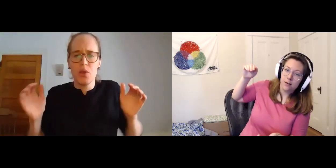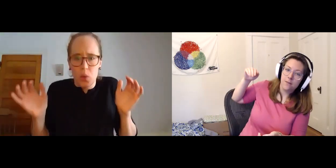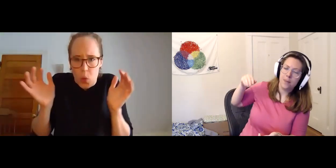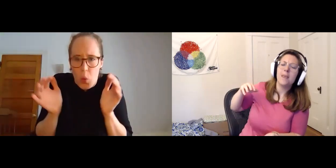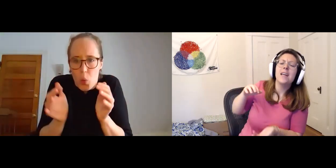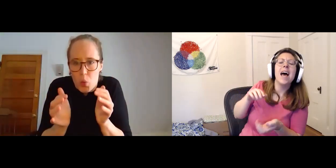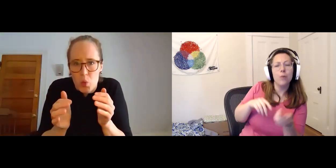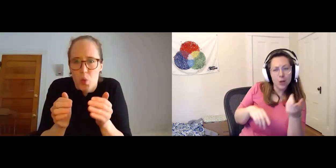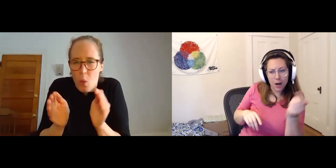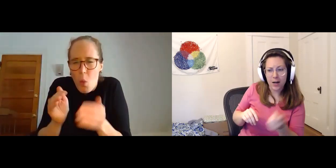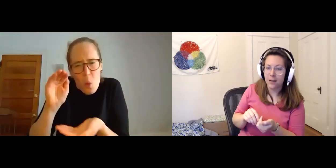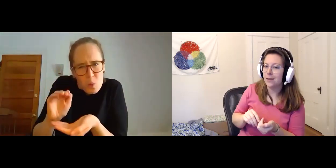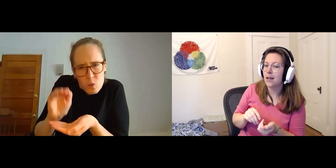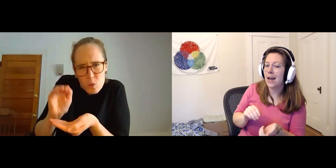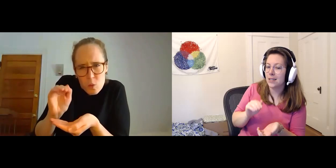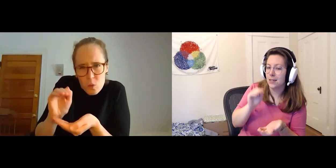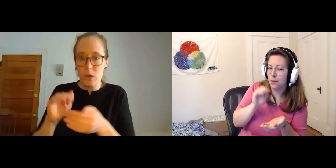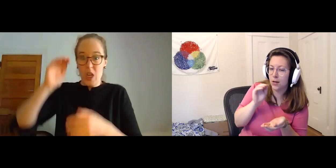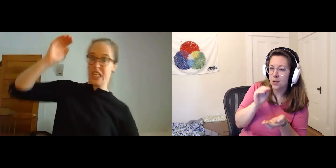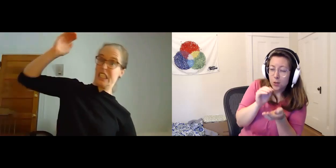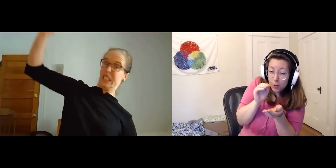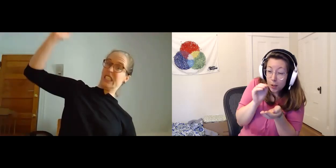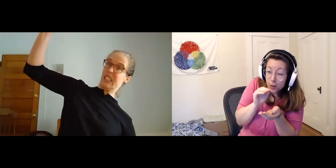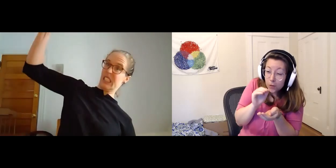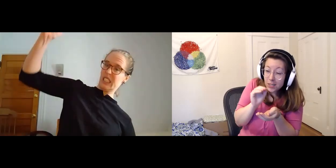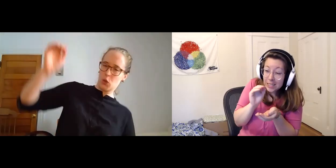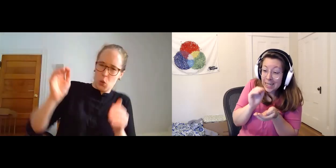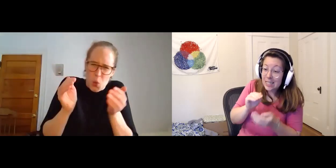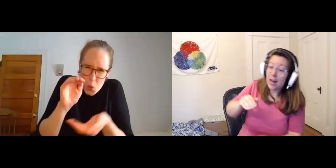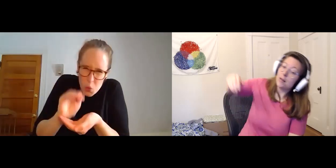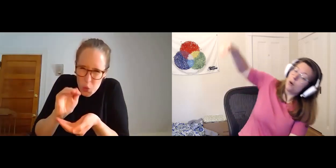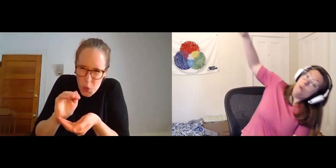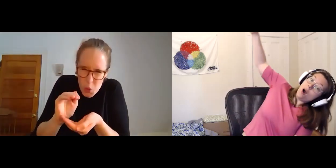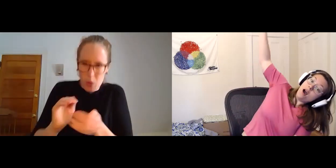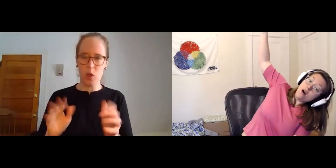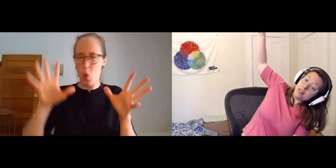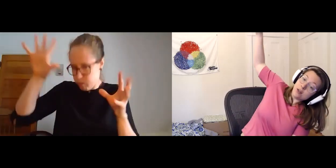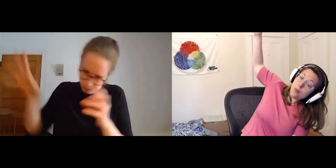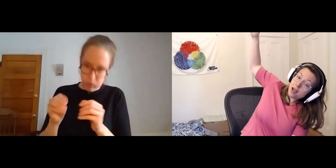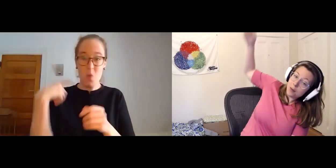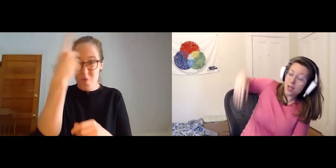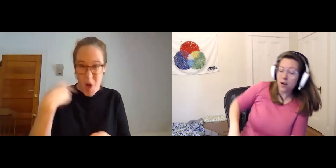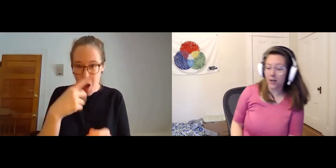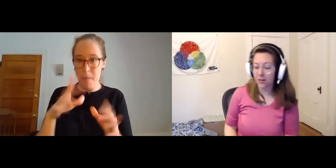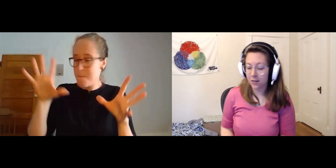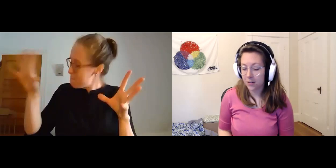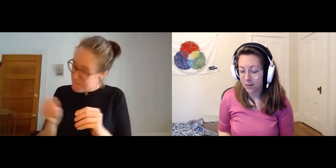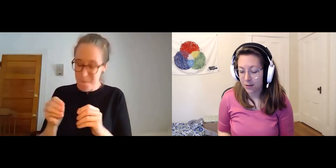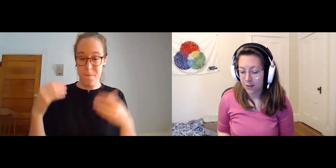body too. Yeah, with your body. Excellent point. So like, oh, it's teeny tiny, but whoa, it's so big up